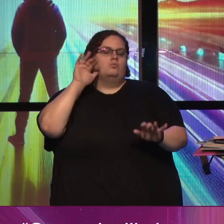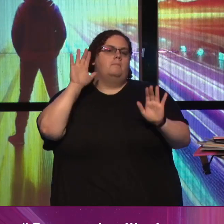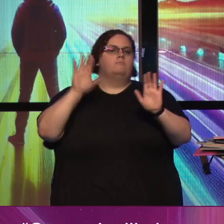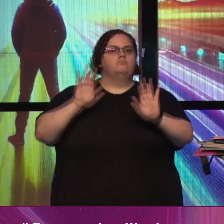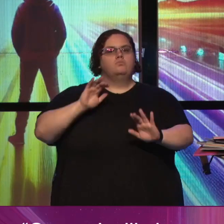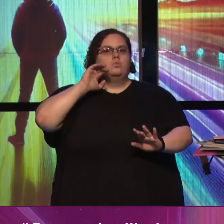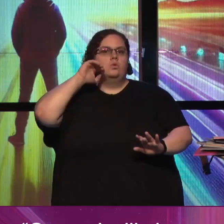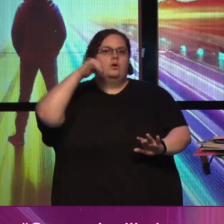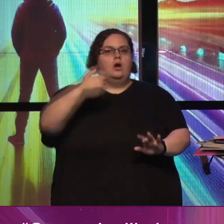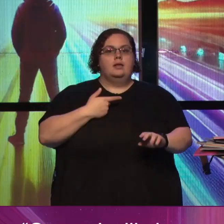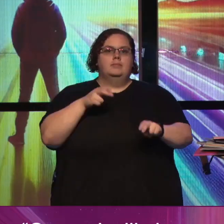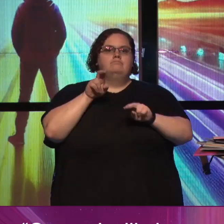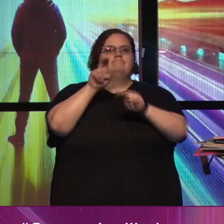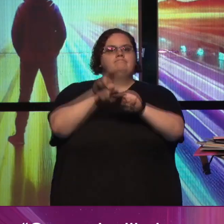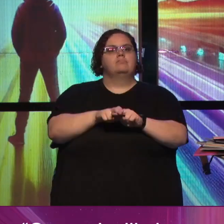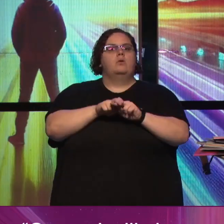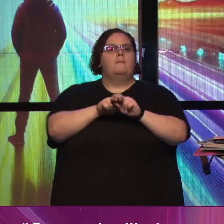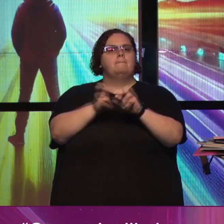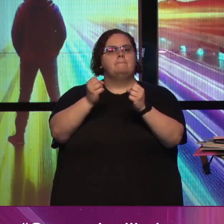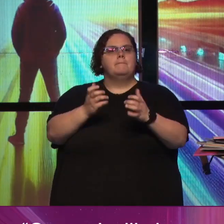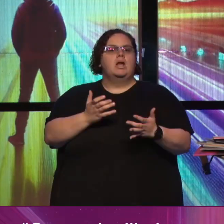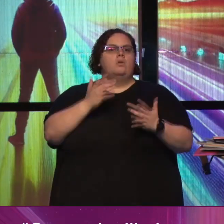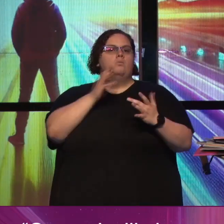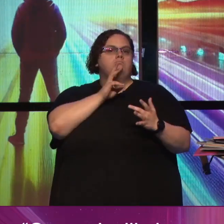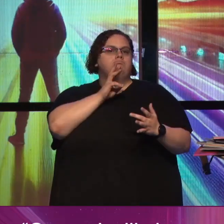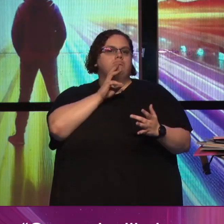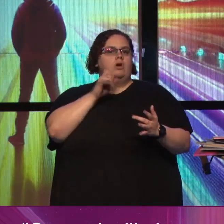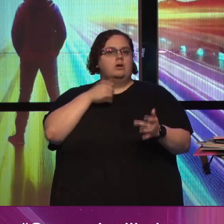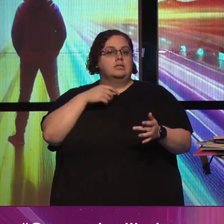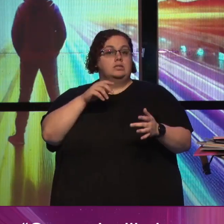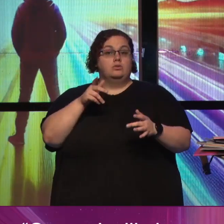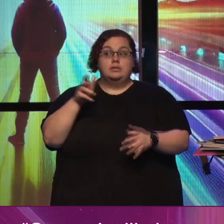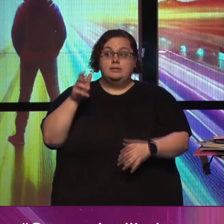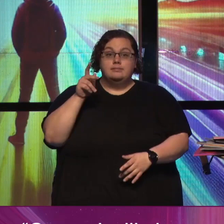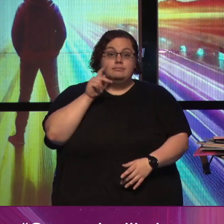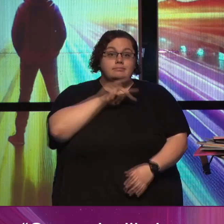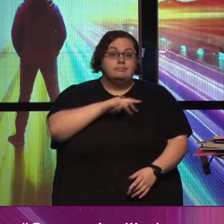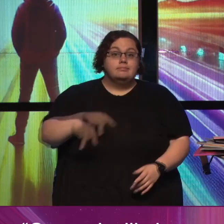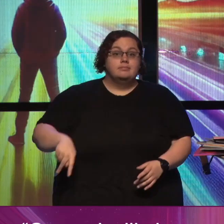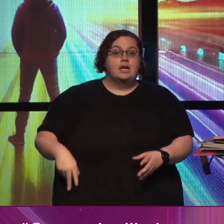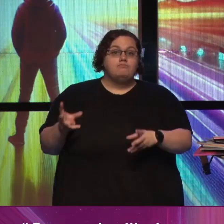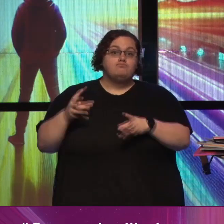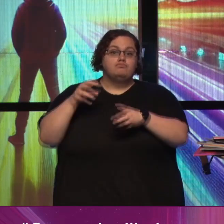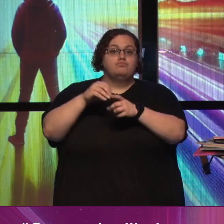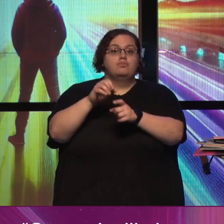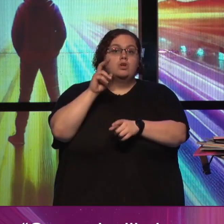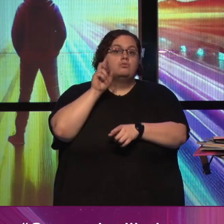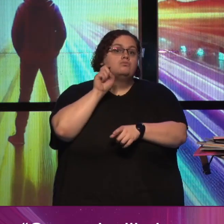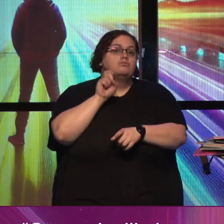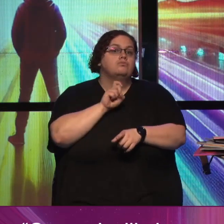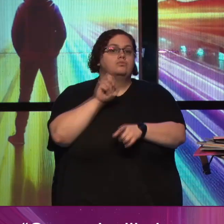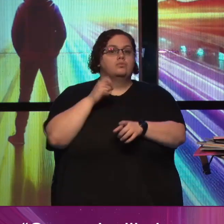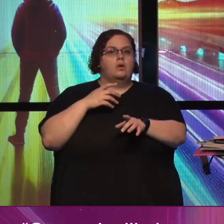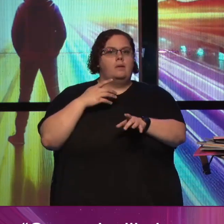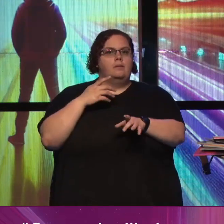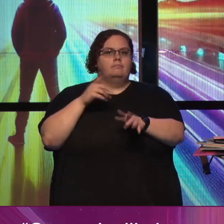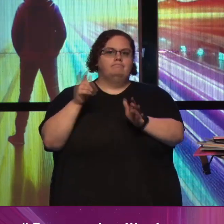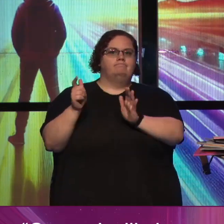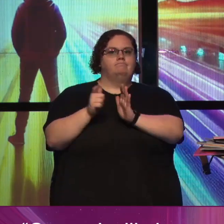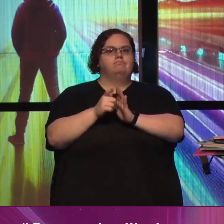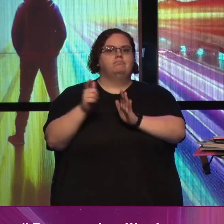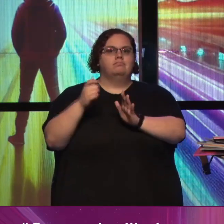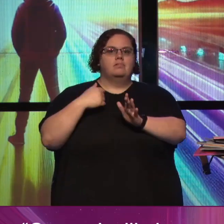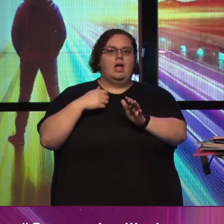on many waters, with whom the kings of earth have engaged in sexual immorality, and the wine of whose prostitution the inhabitants of the earth